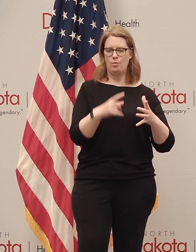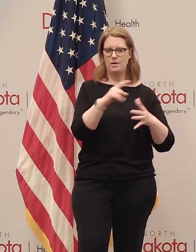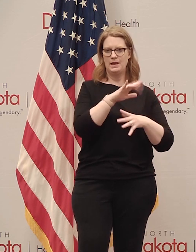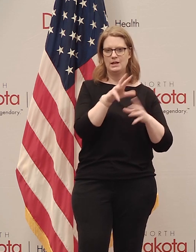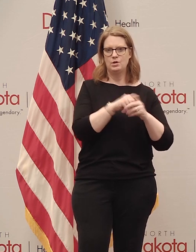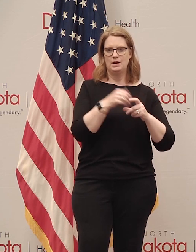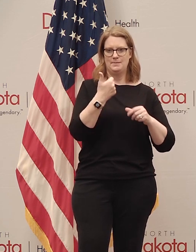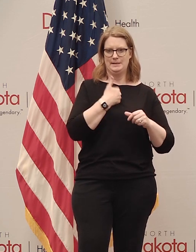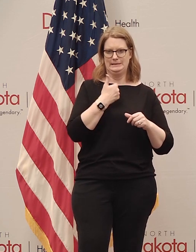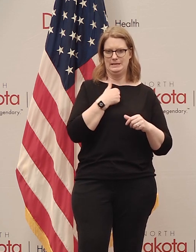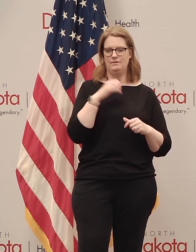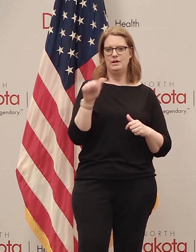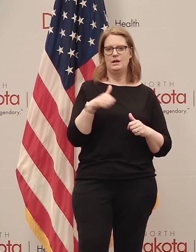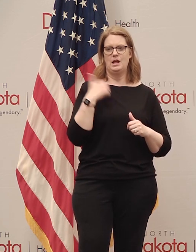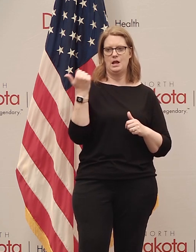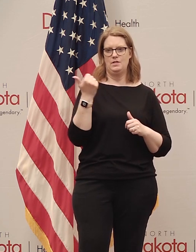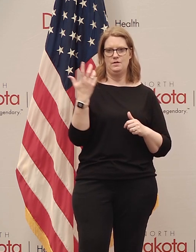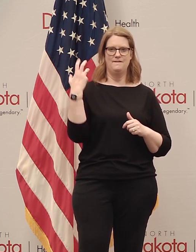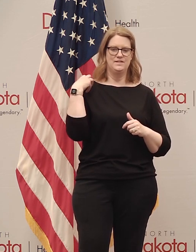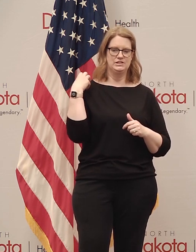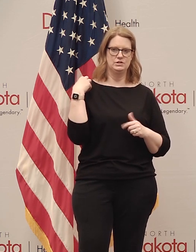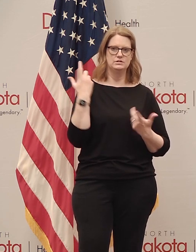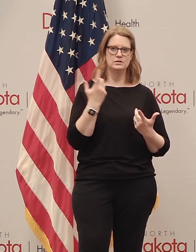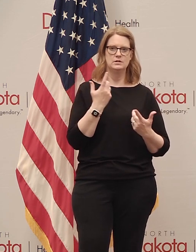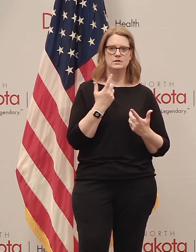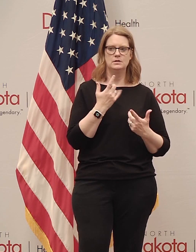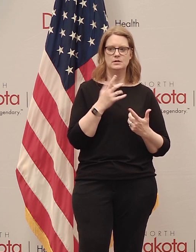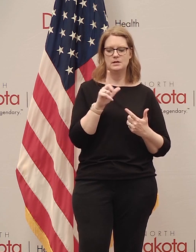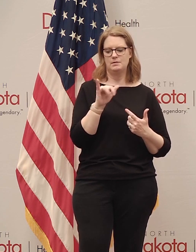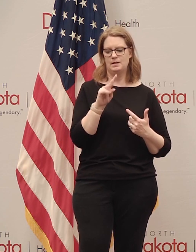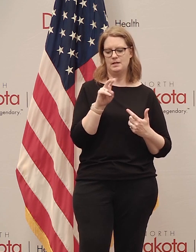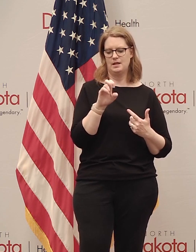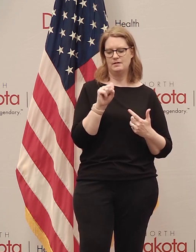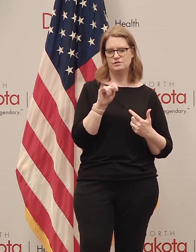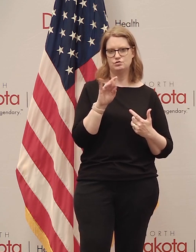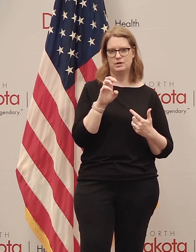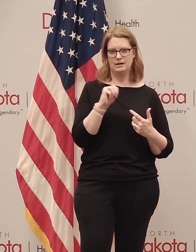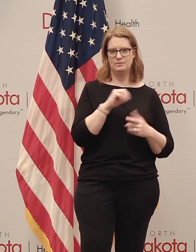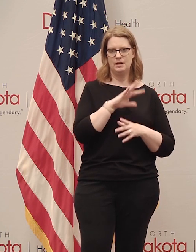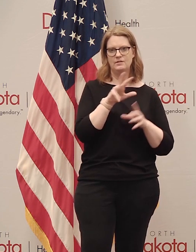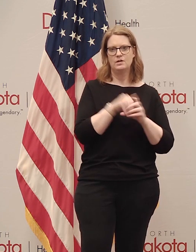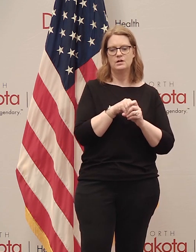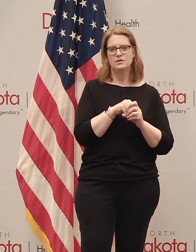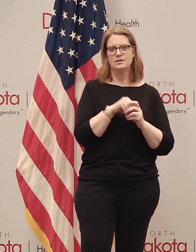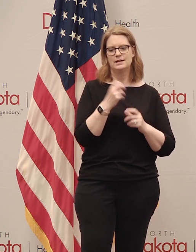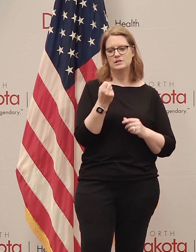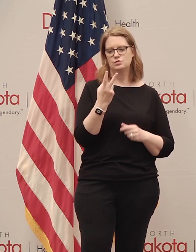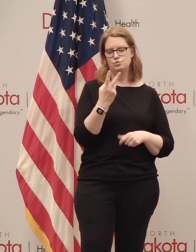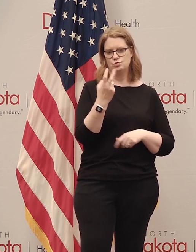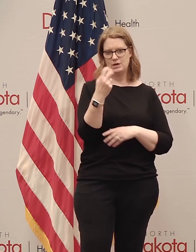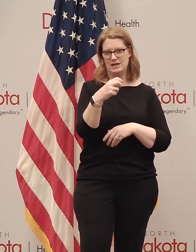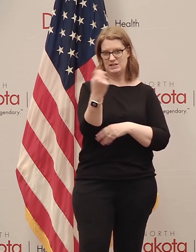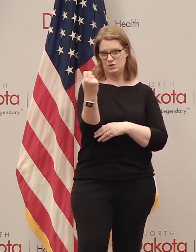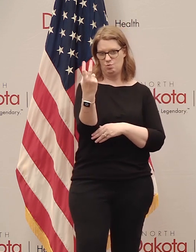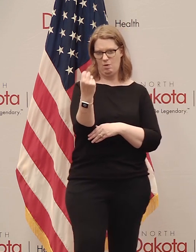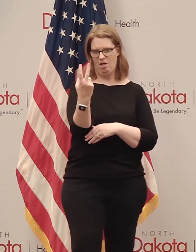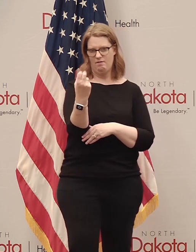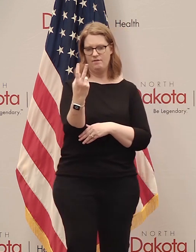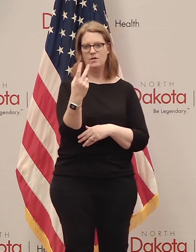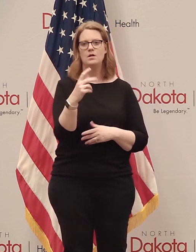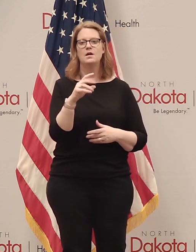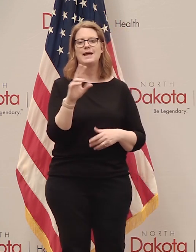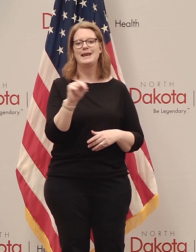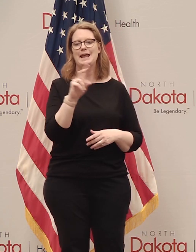including myself and other officials, and that'll be live streamed, and we invite you to join online at 12 p.m. Central Time at